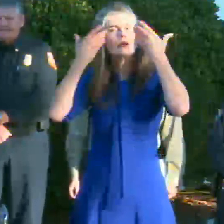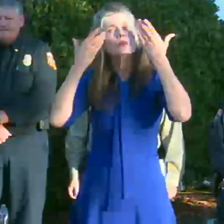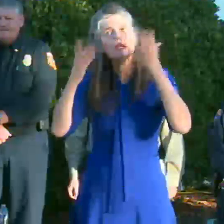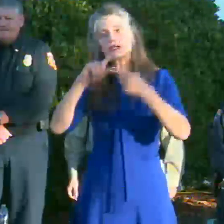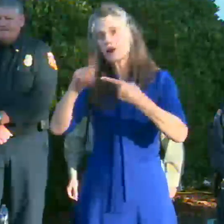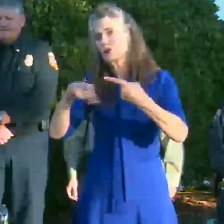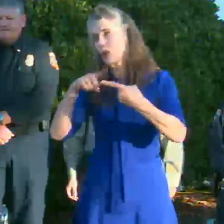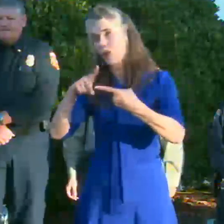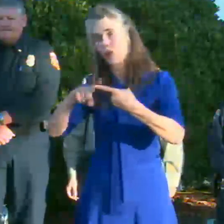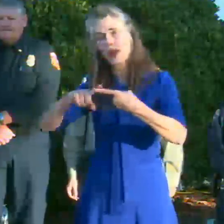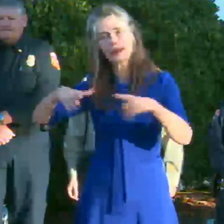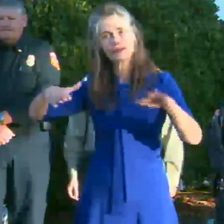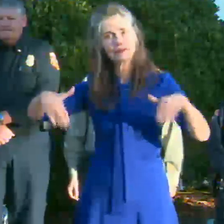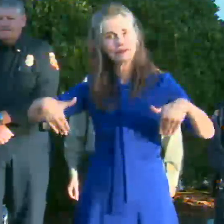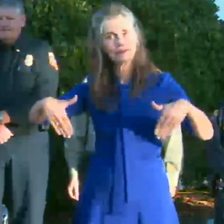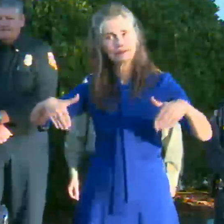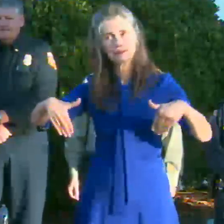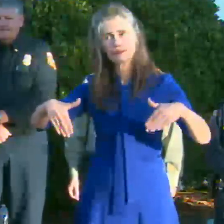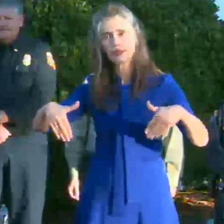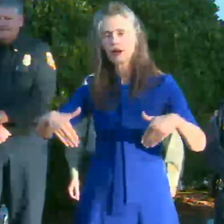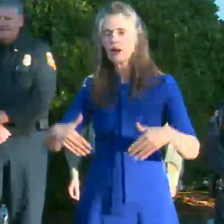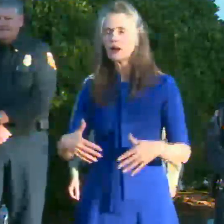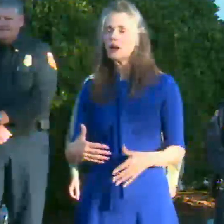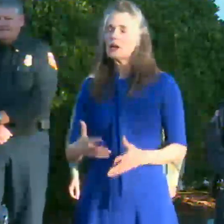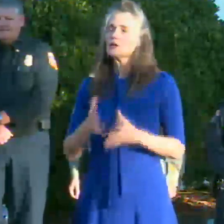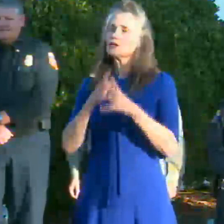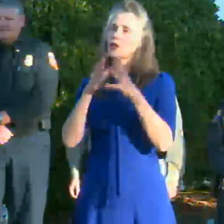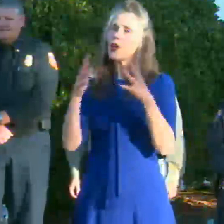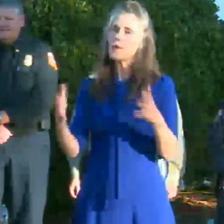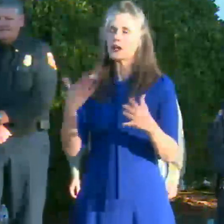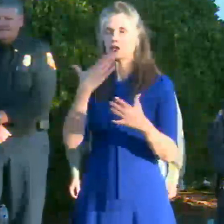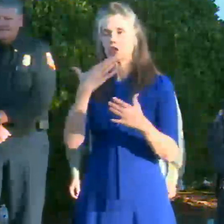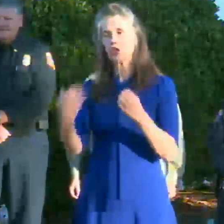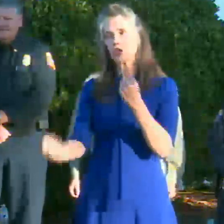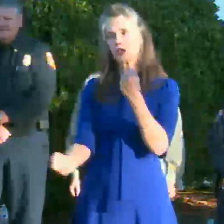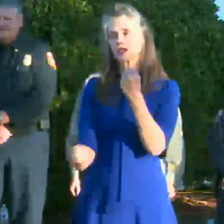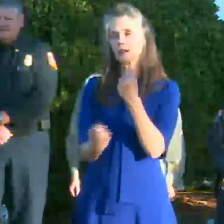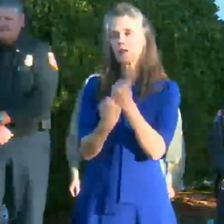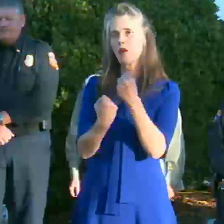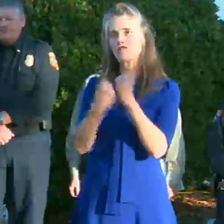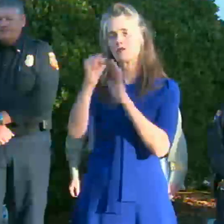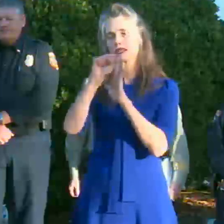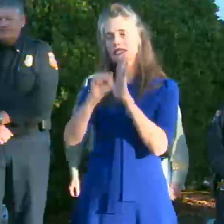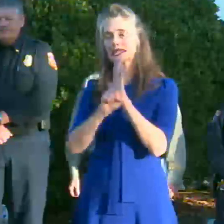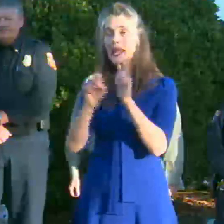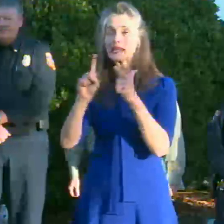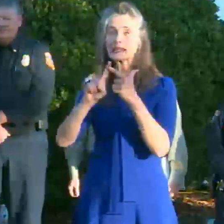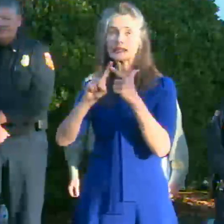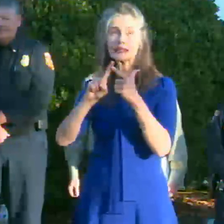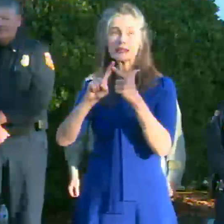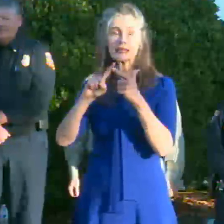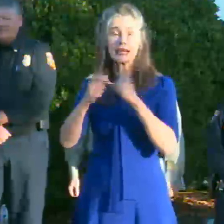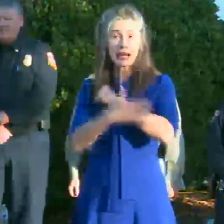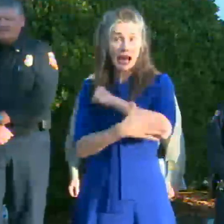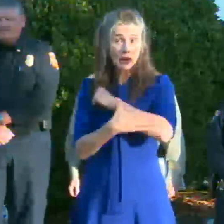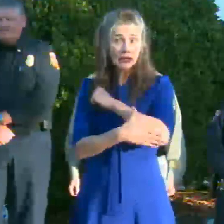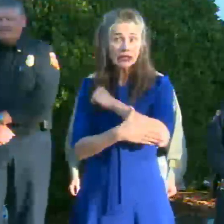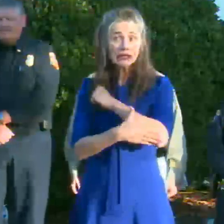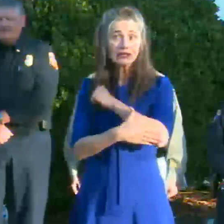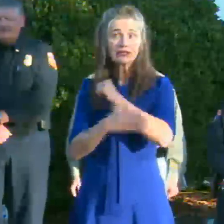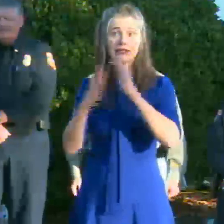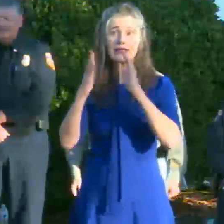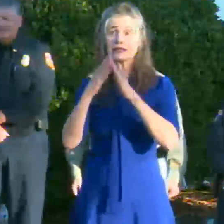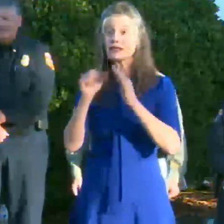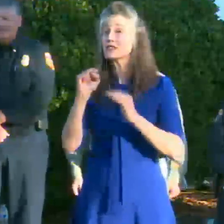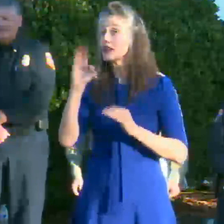We are receiving tremendous support from the state, the county, the city of Santa Barbara, other mutual aid agencies, and our